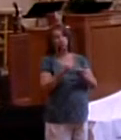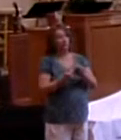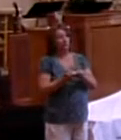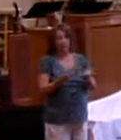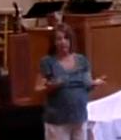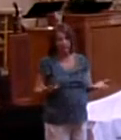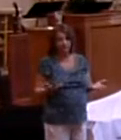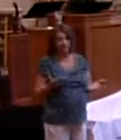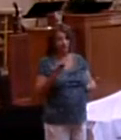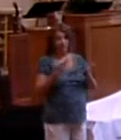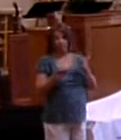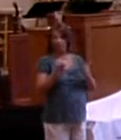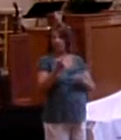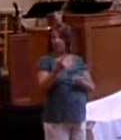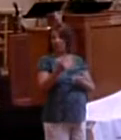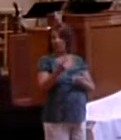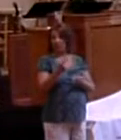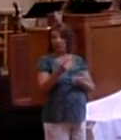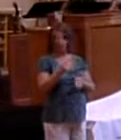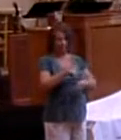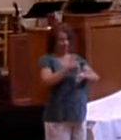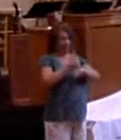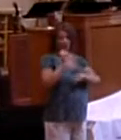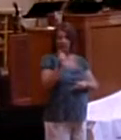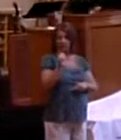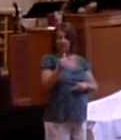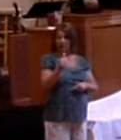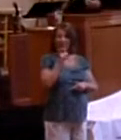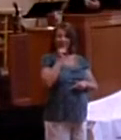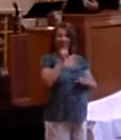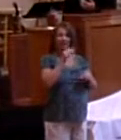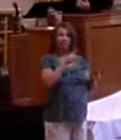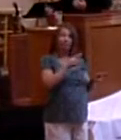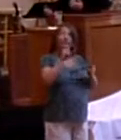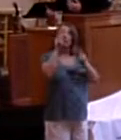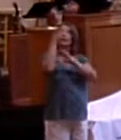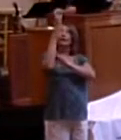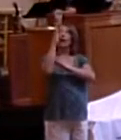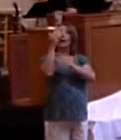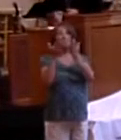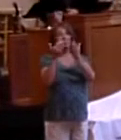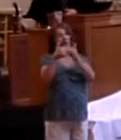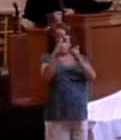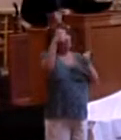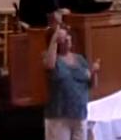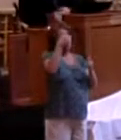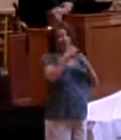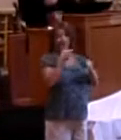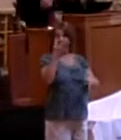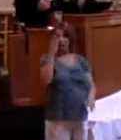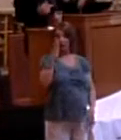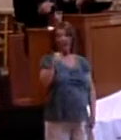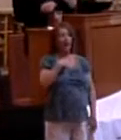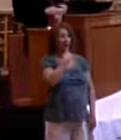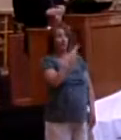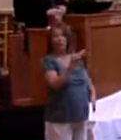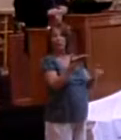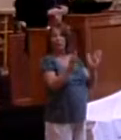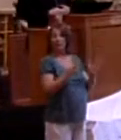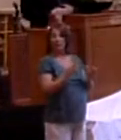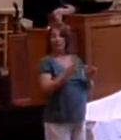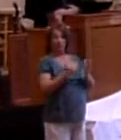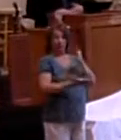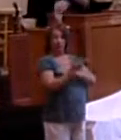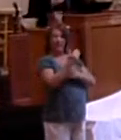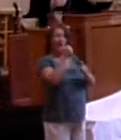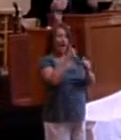You are pacing yourself not toward God, but possibly away from God. I told the deacons this morning that every week that goes by,